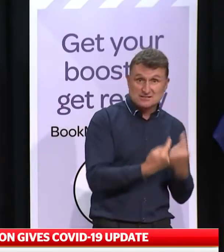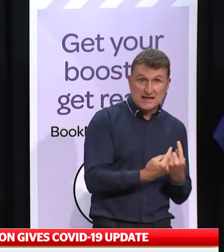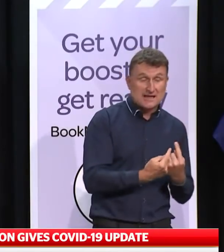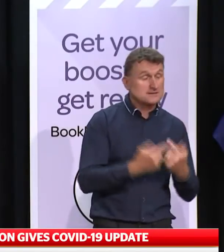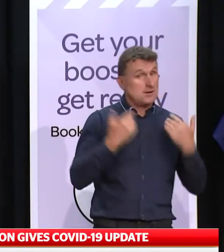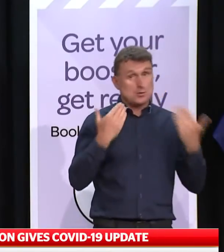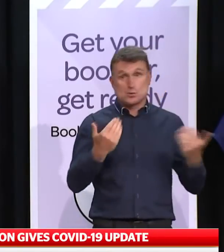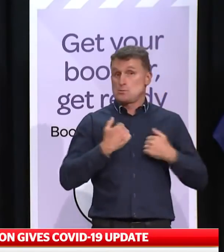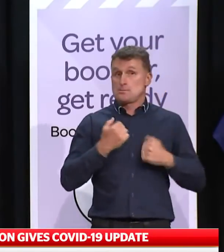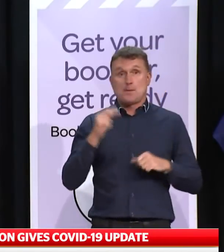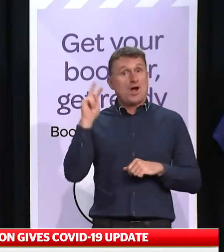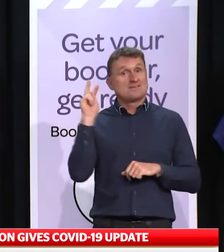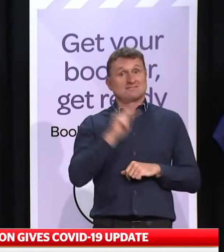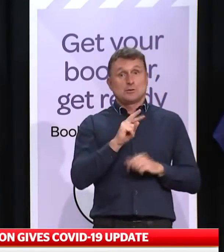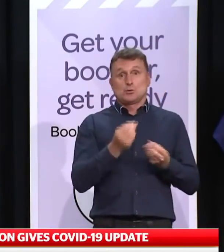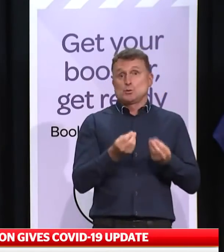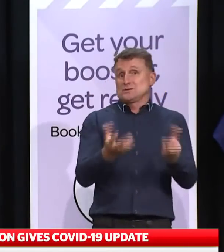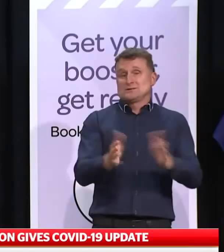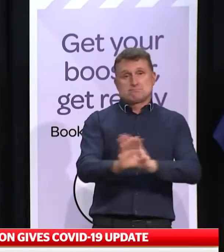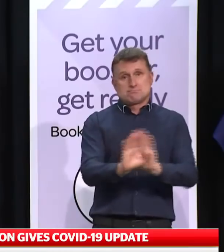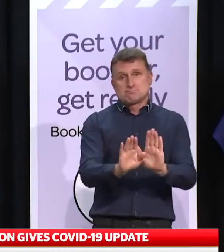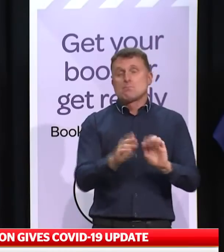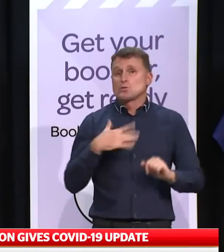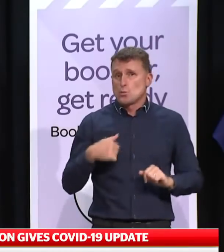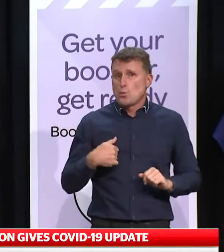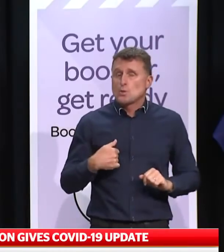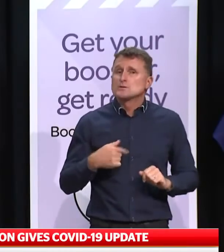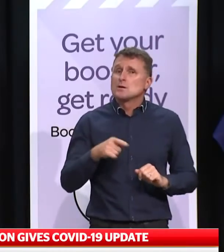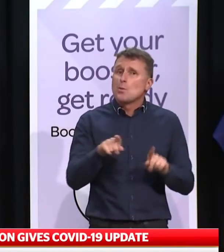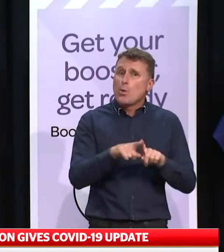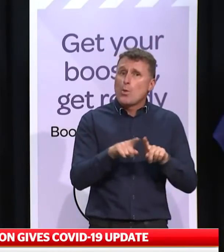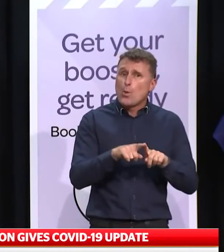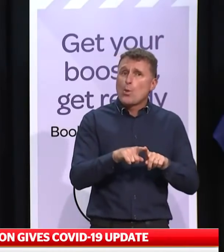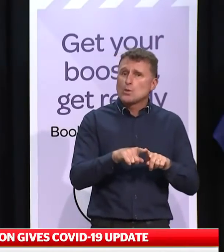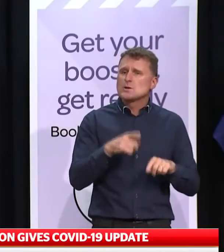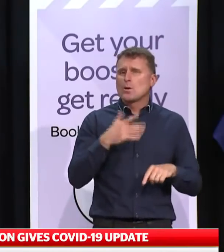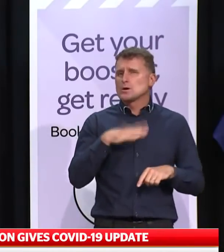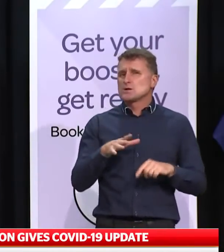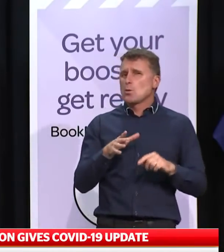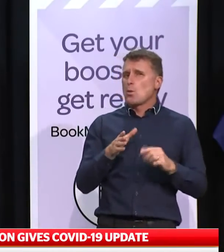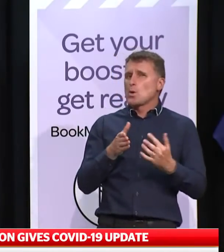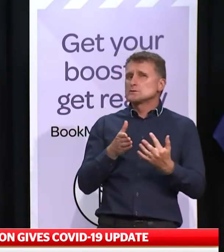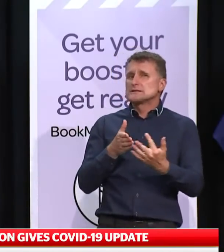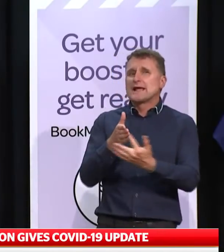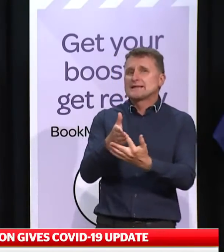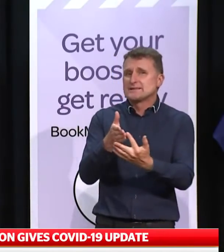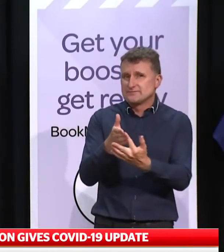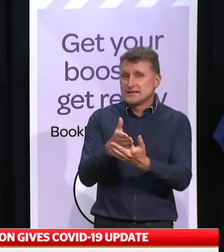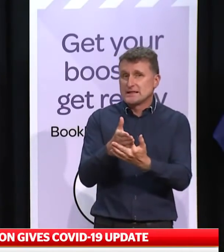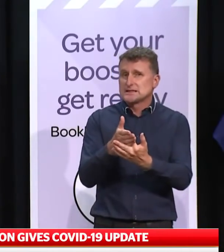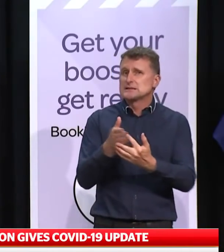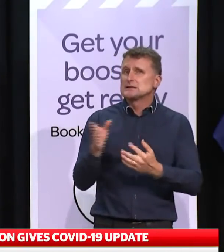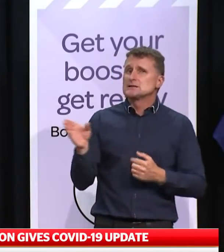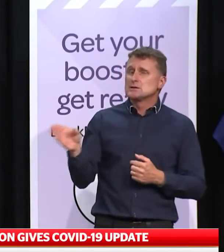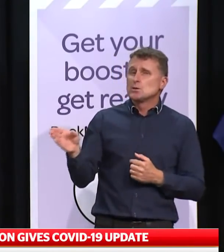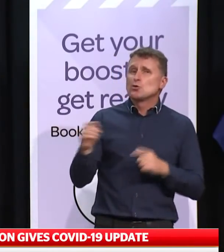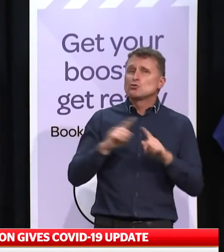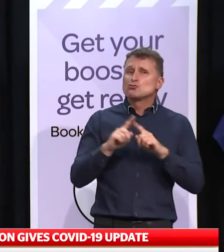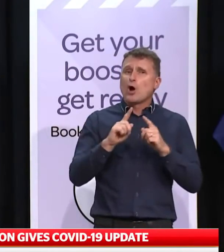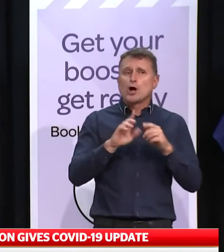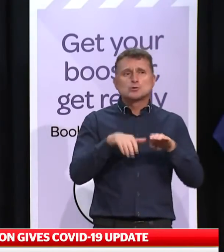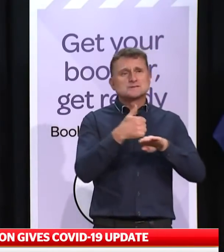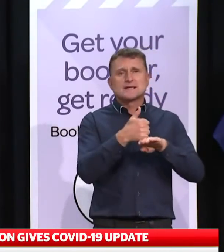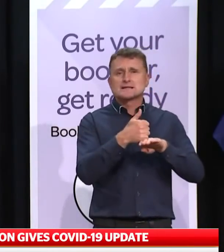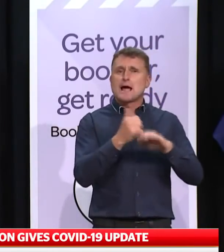either way on that. What I am, and I answered Bernard's question before about not intervening, we're trying to set up a stable